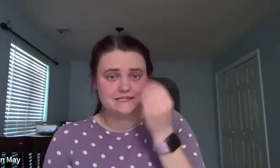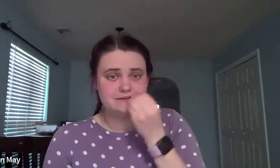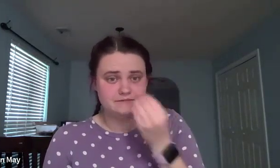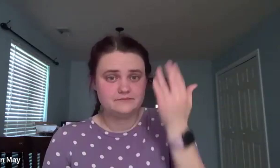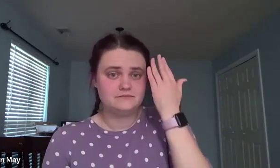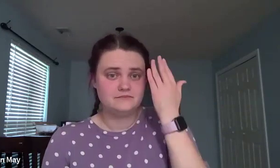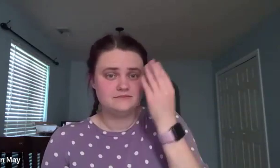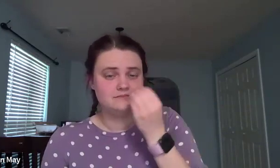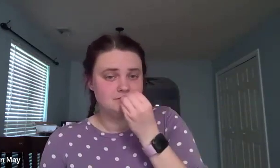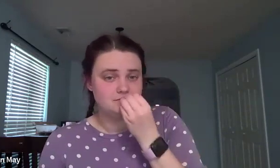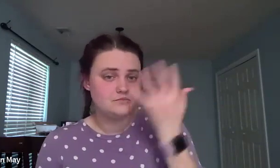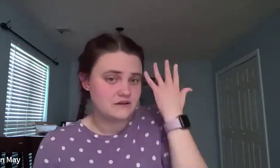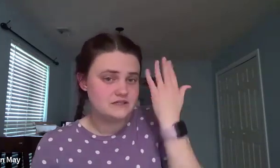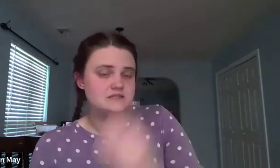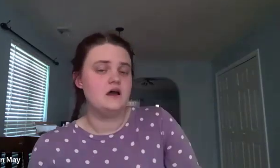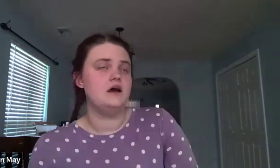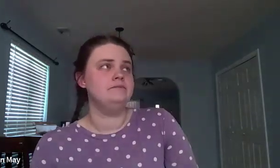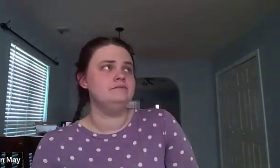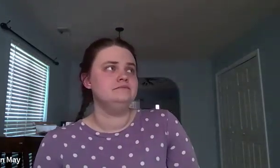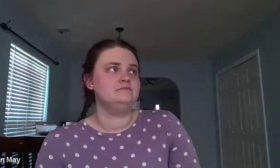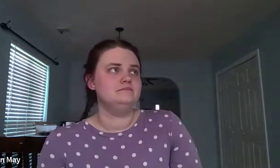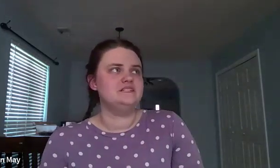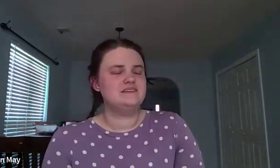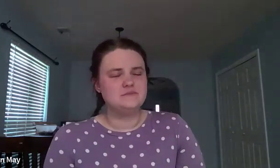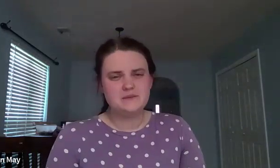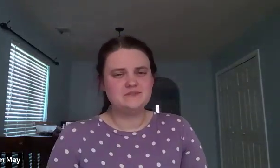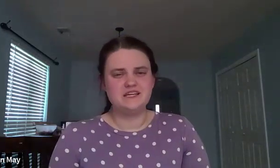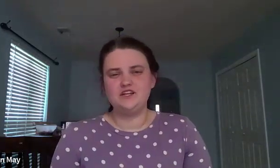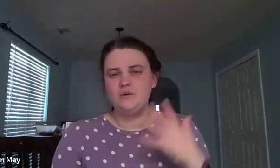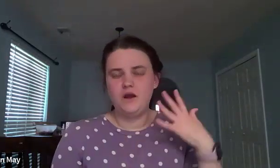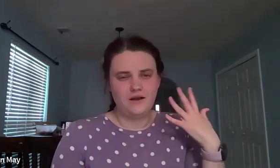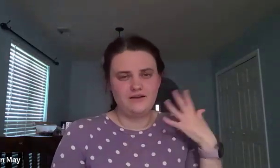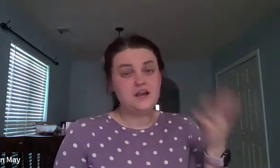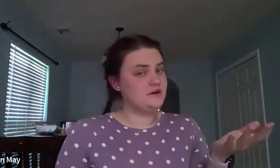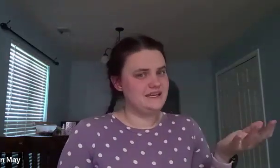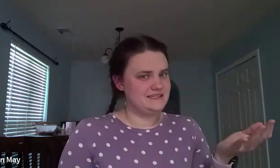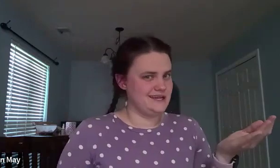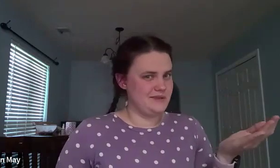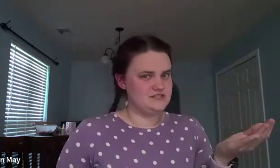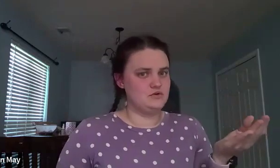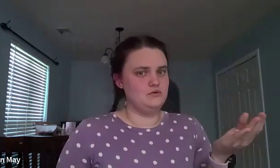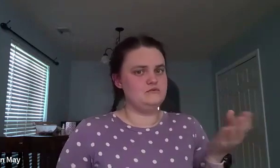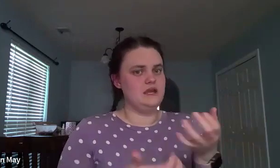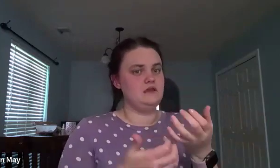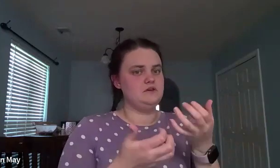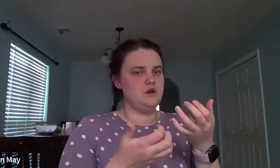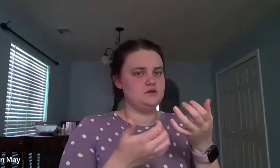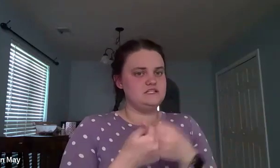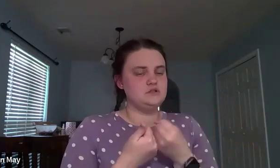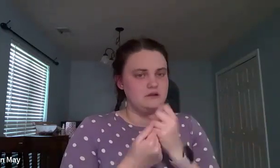breakfast. Breakfast. But sometimes like, a lot of our kids, like at my school, they, are still learning